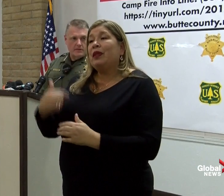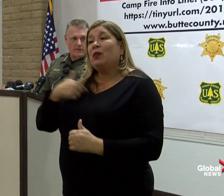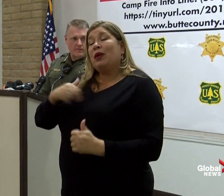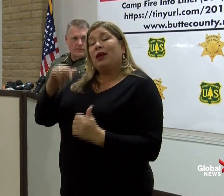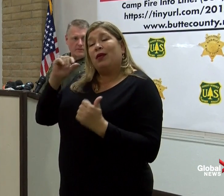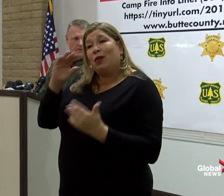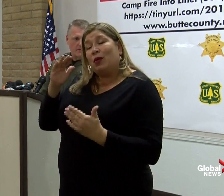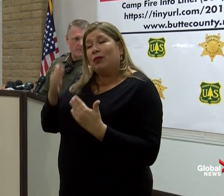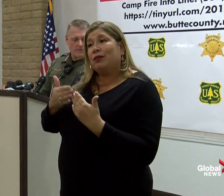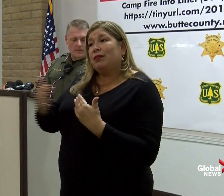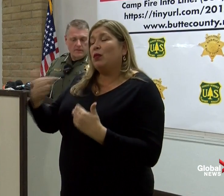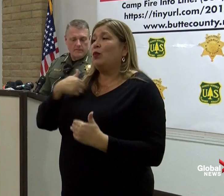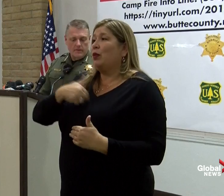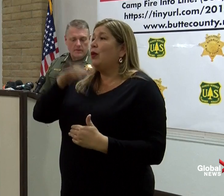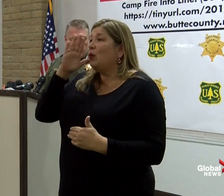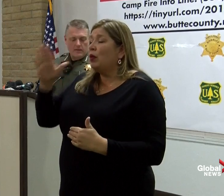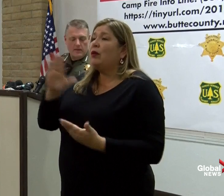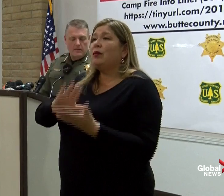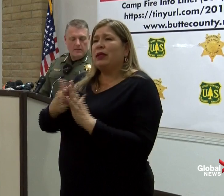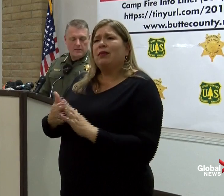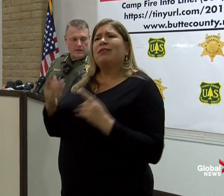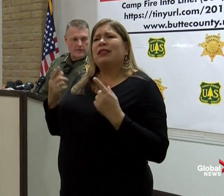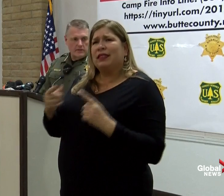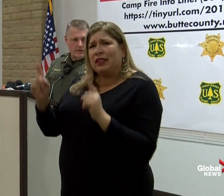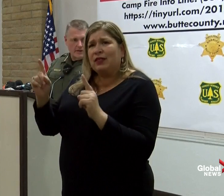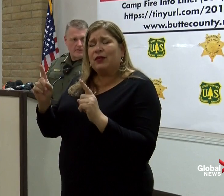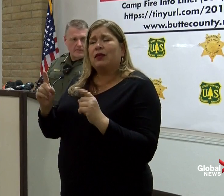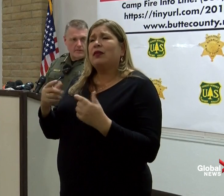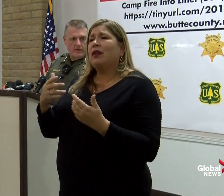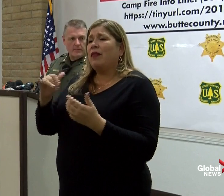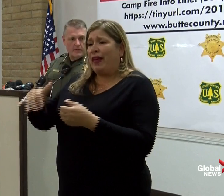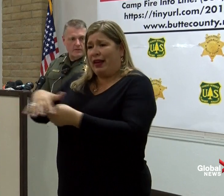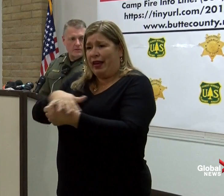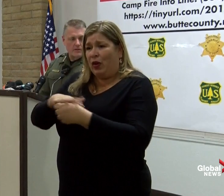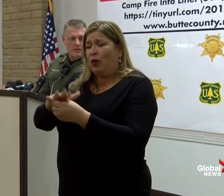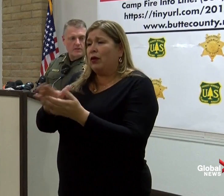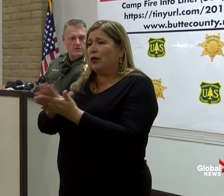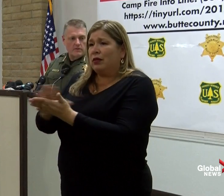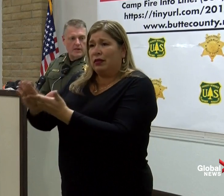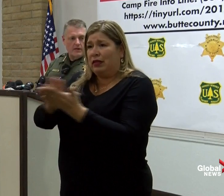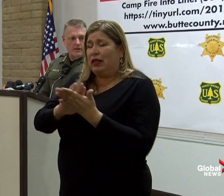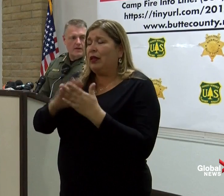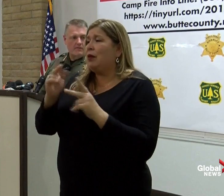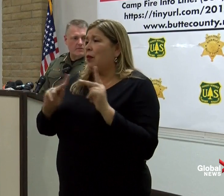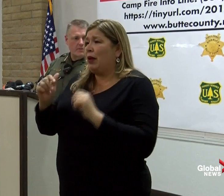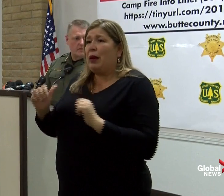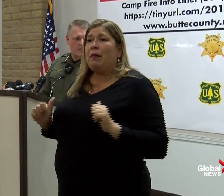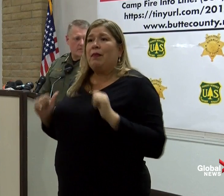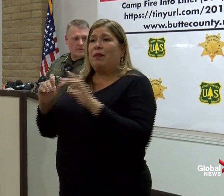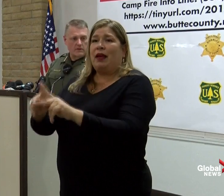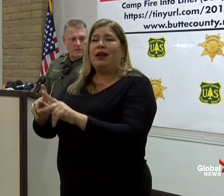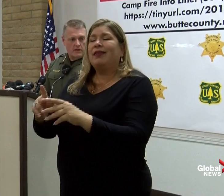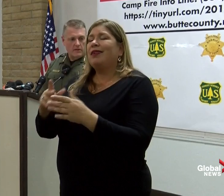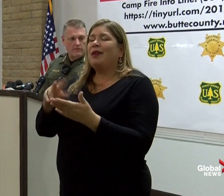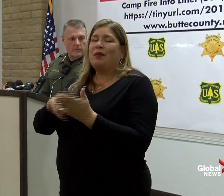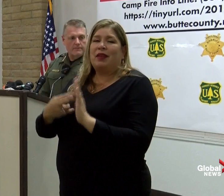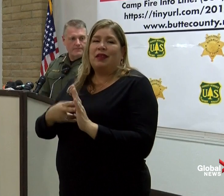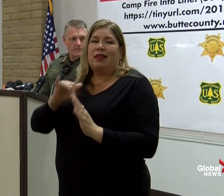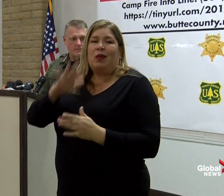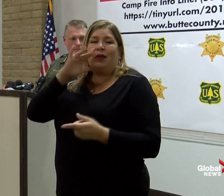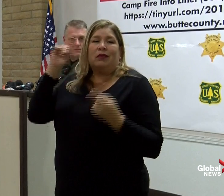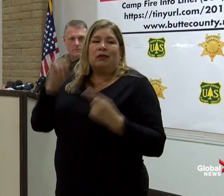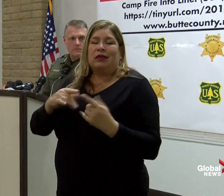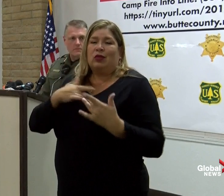very successful in getting these areas cleared for repopulation, so that none of this is a concern going